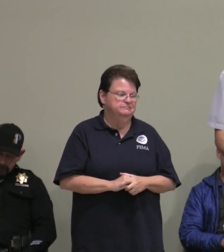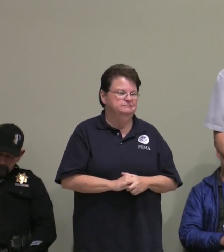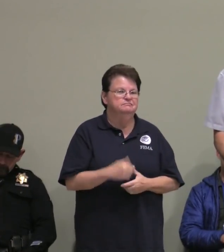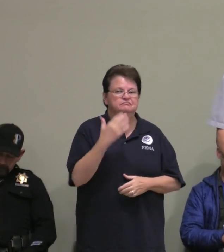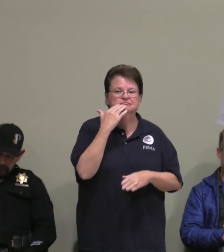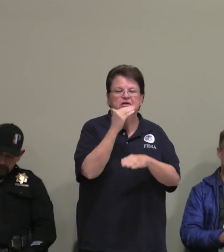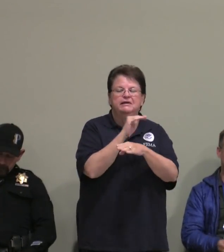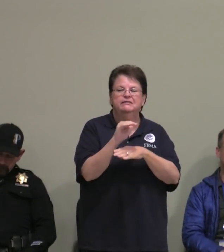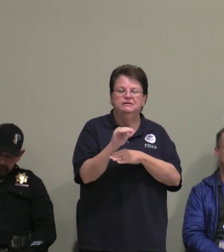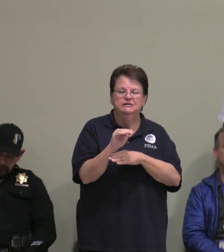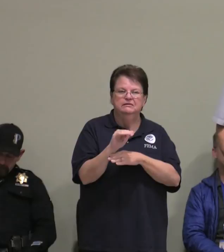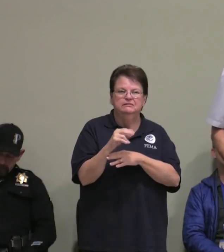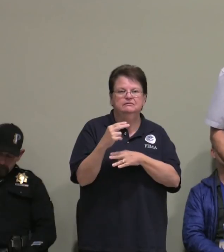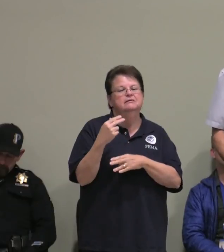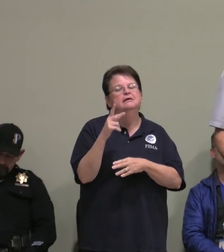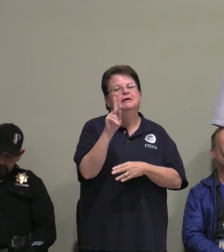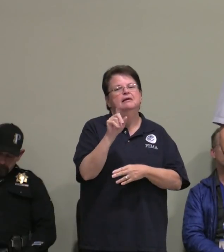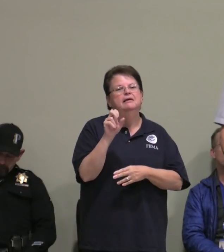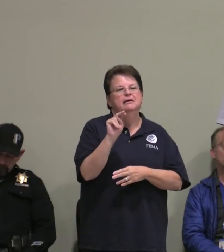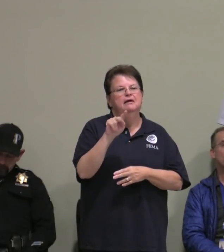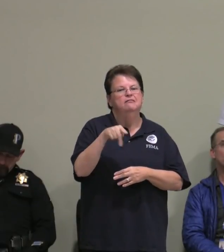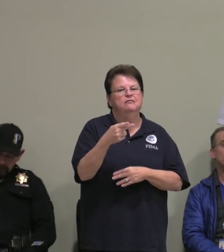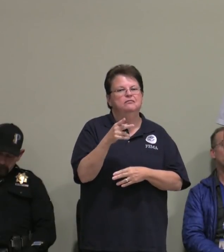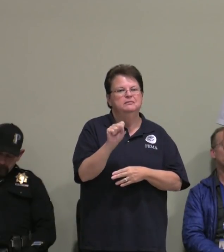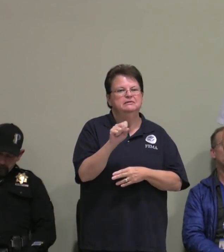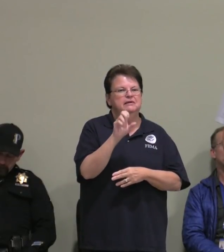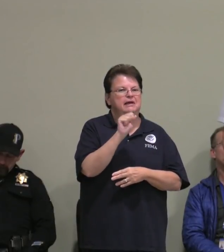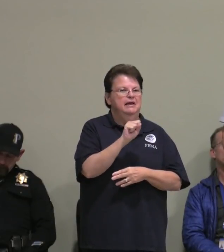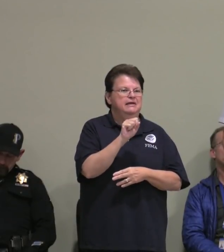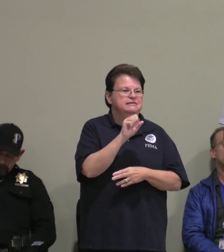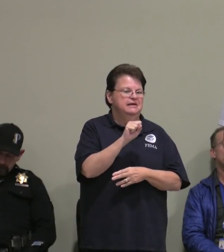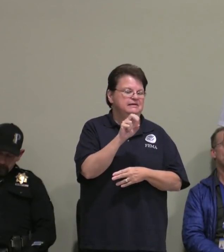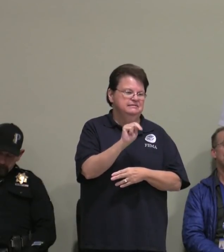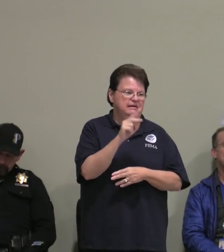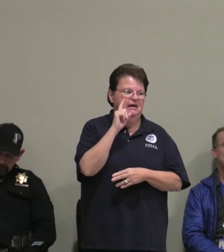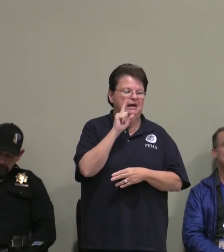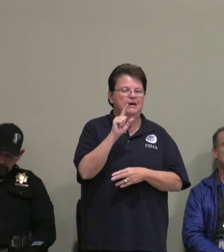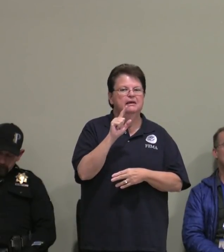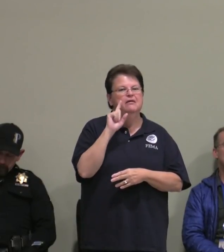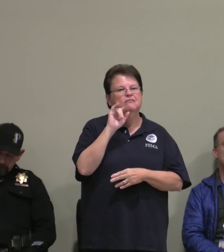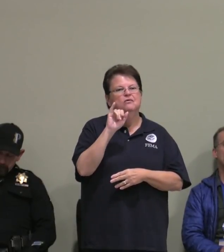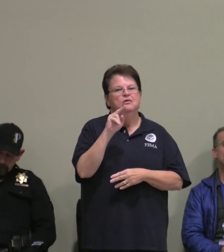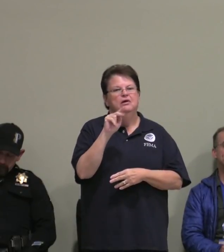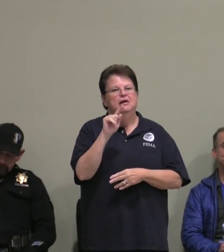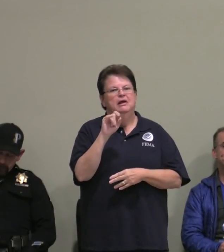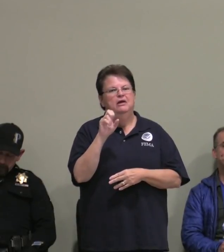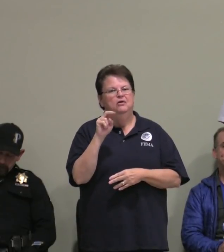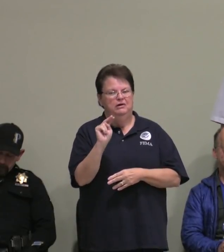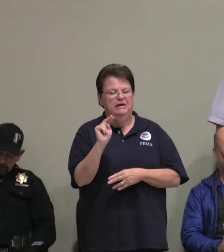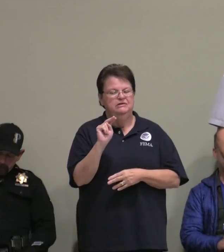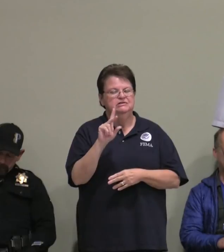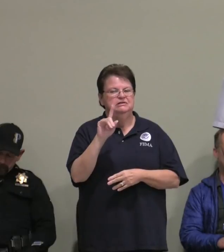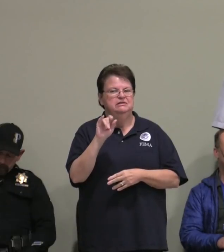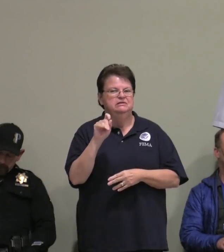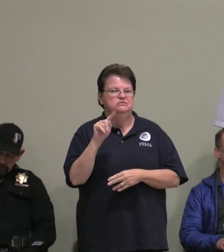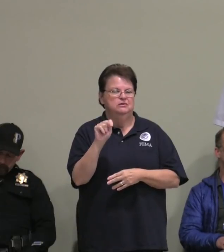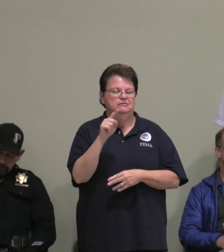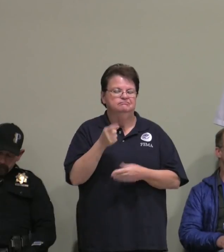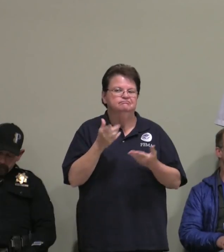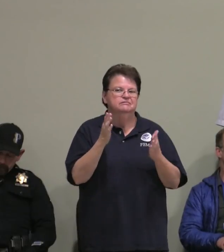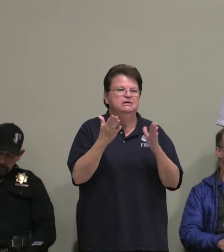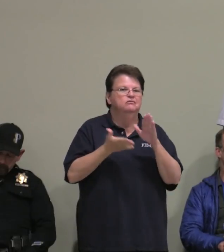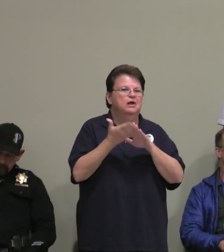Good evening. My name is Kevin Phillips. I'm the Assistant District Manager for Paradise Irrigation District. I'm going to give you the operational